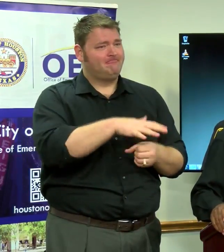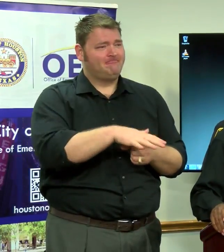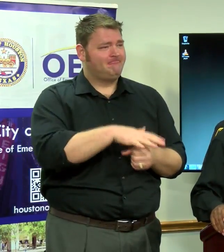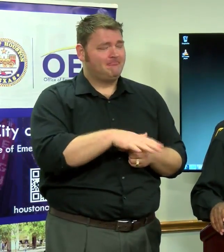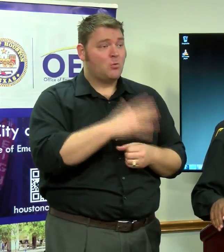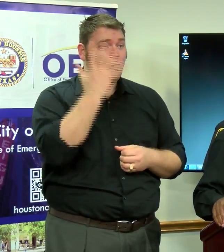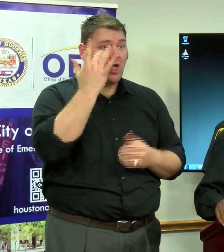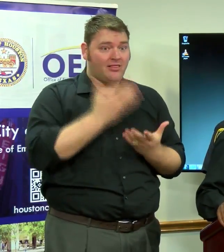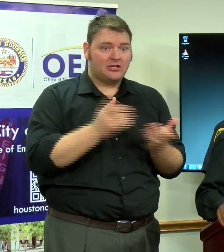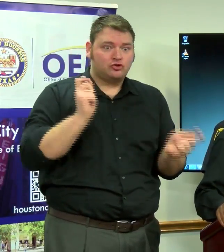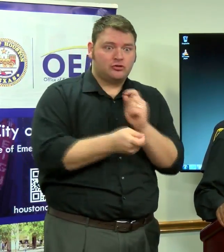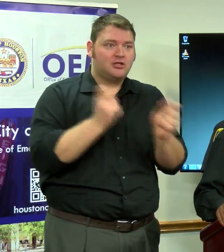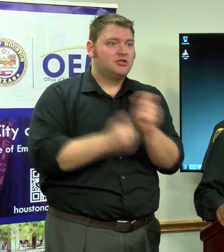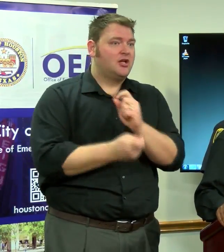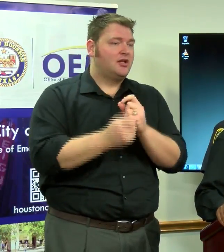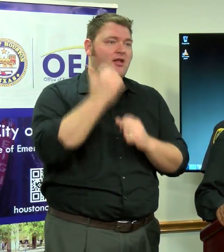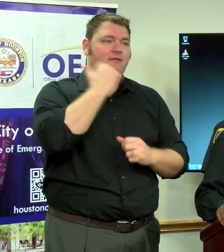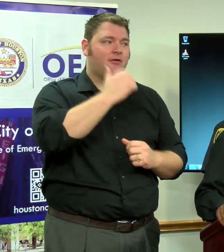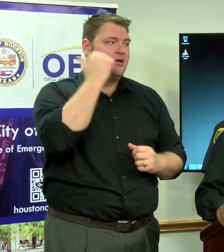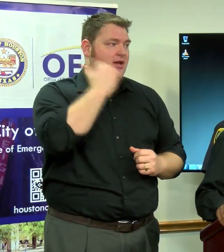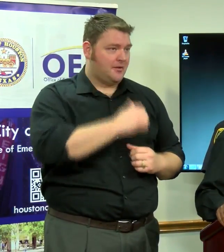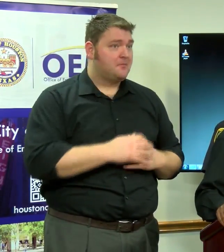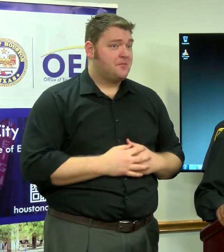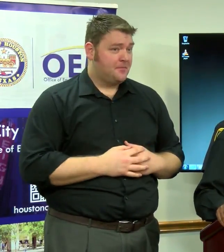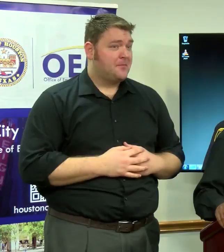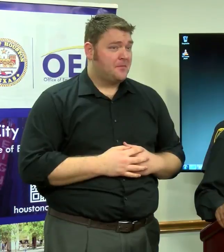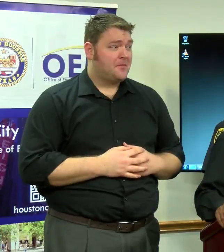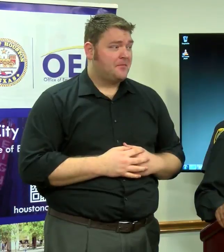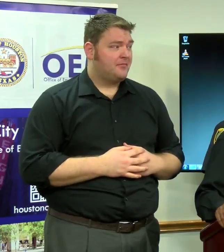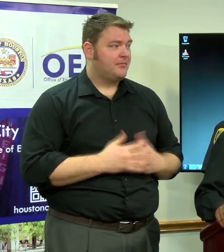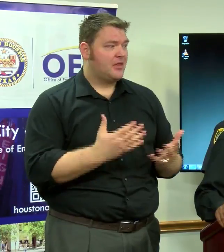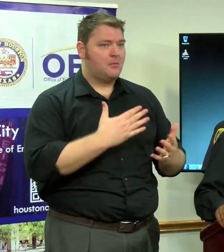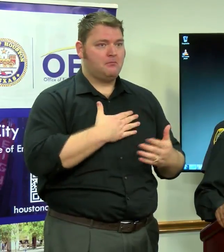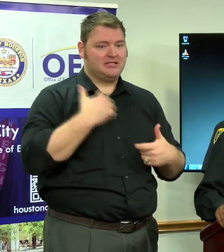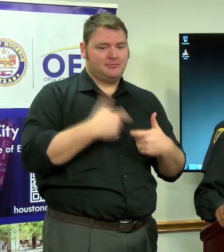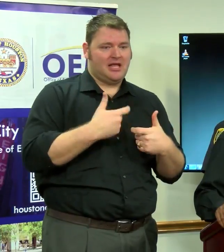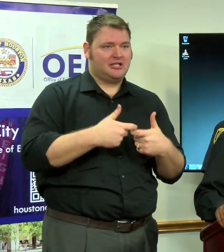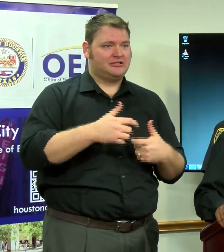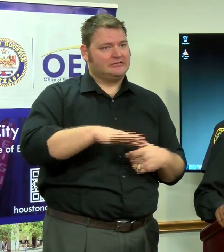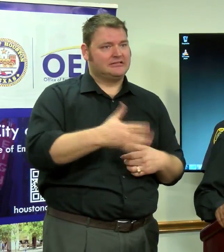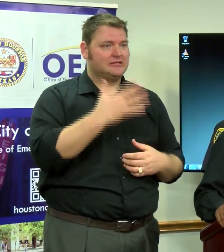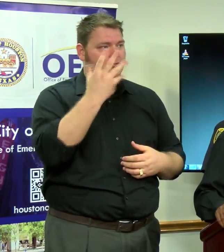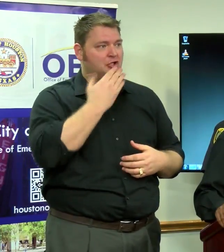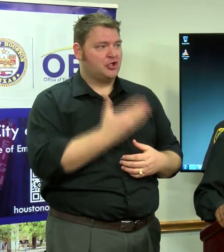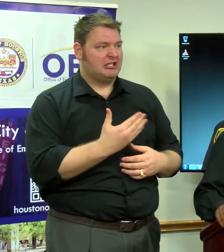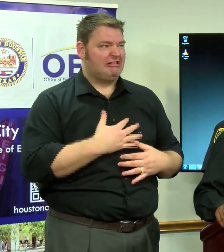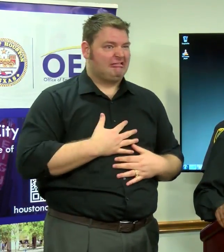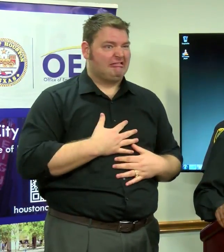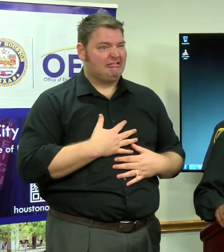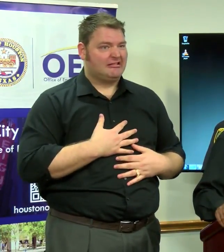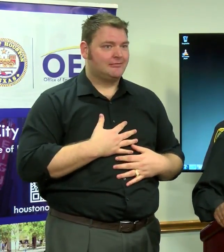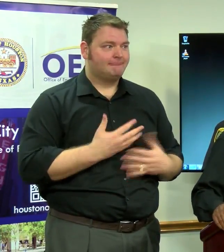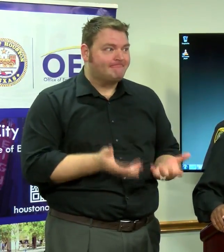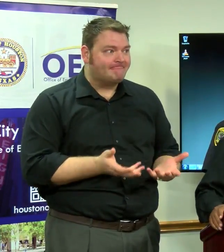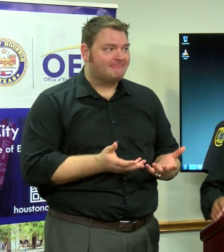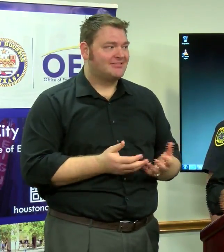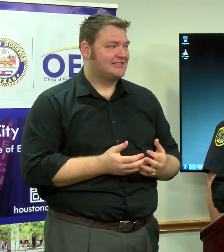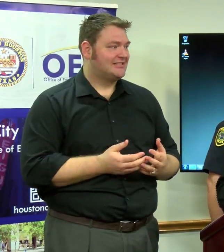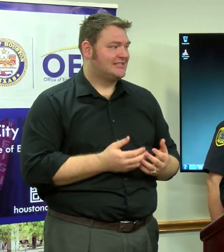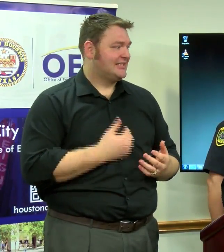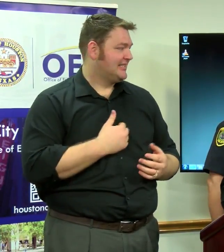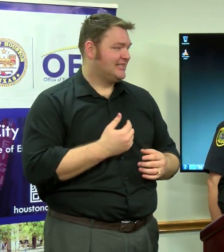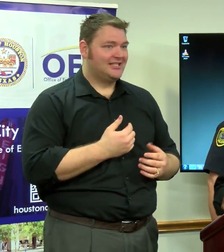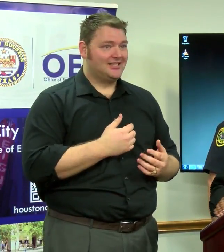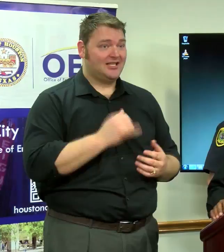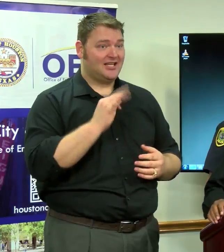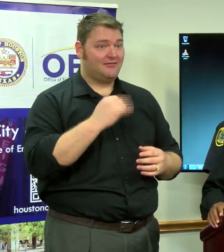let me ask, and I hope they don't mind. You know, my Spanish is pretty good. But you know, every now and then I have to